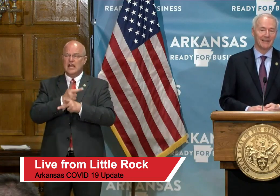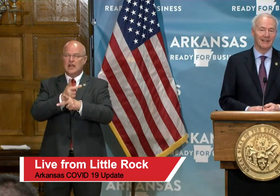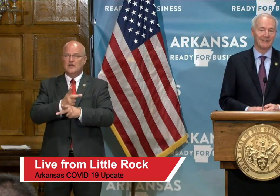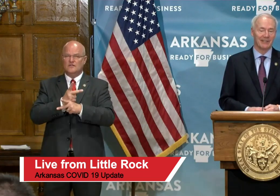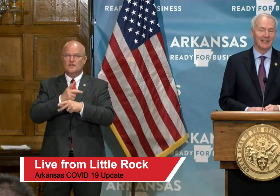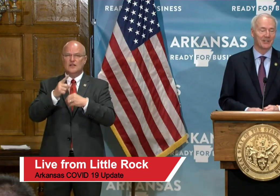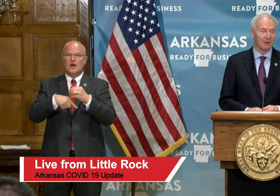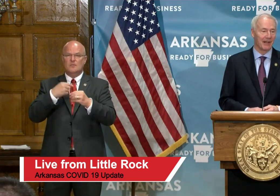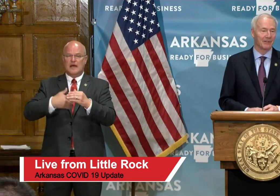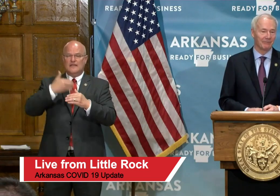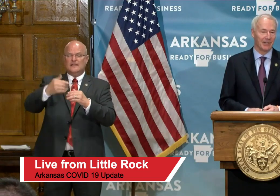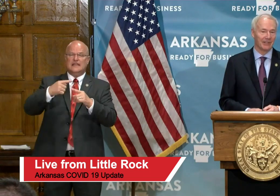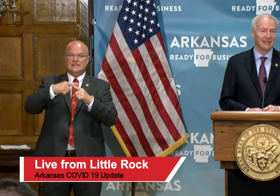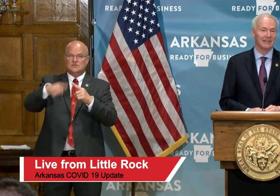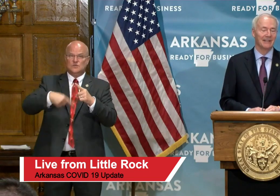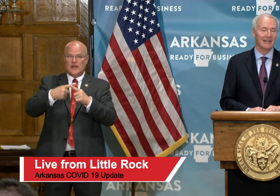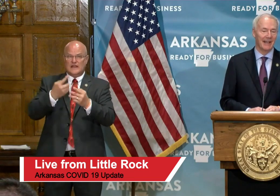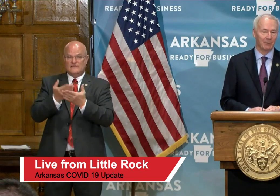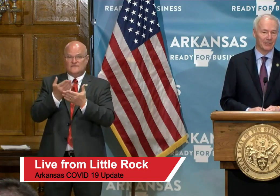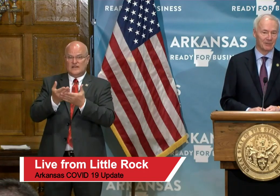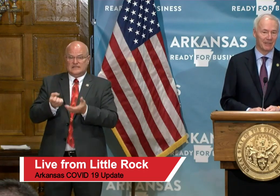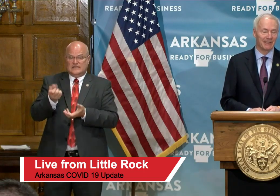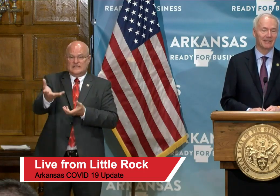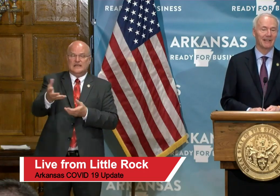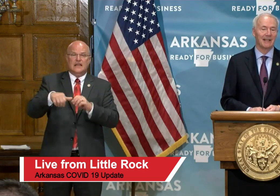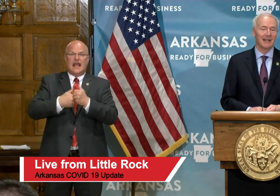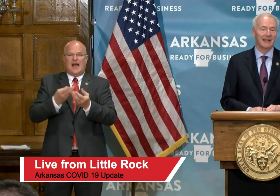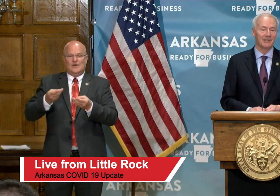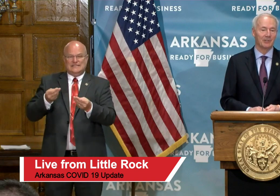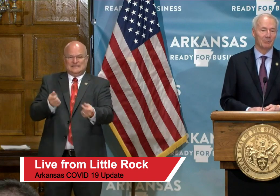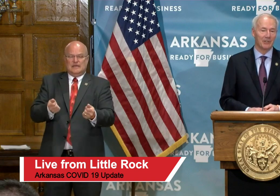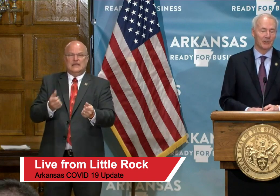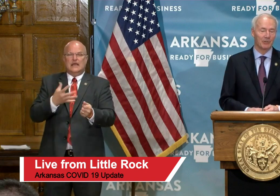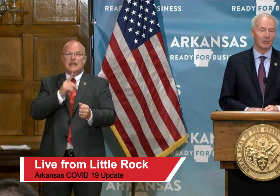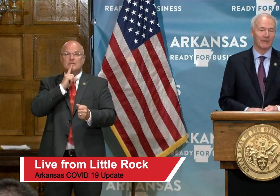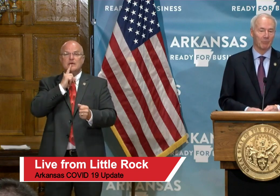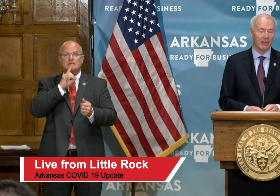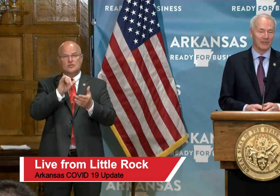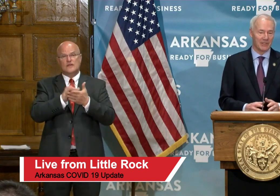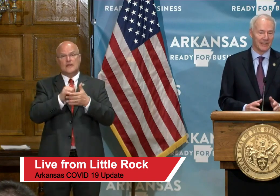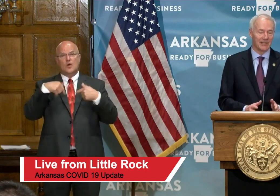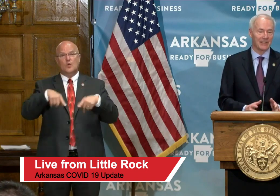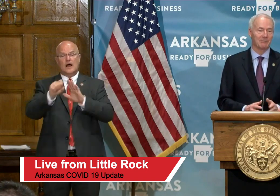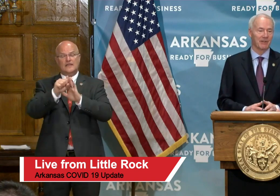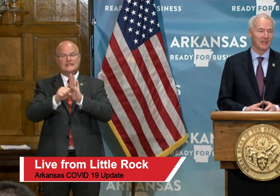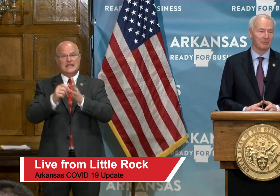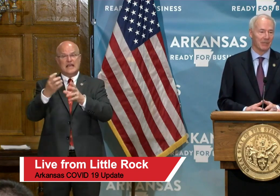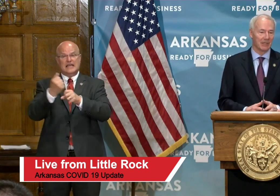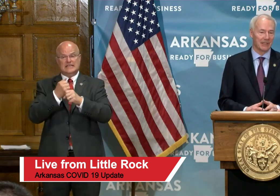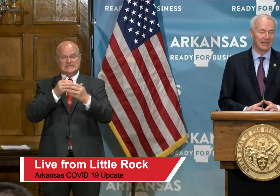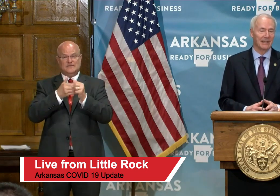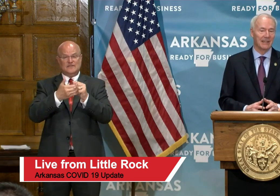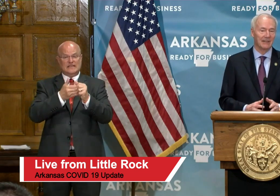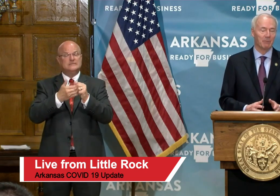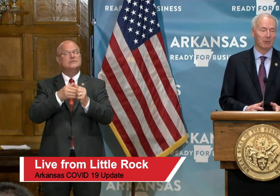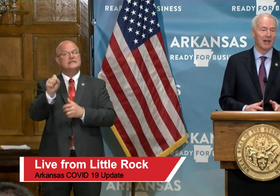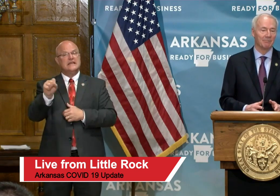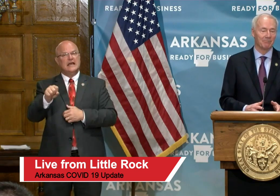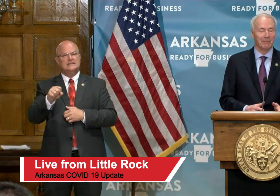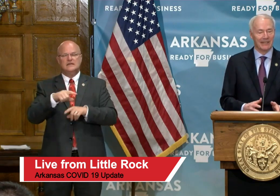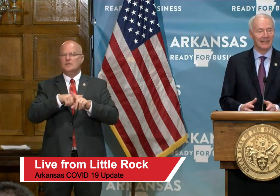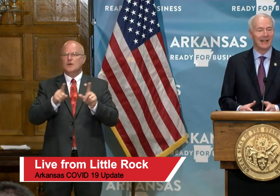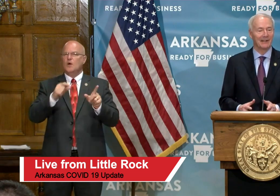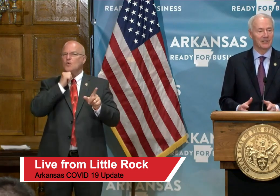about the next round of funding and how it's spent, and to make sure that while the states get some flexibility, that